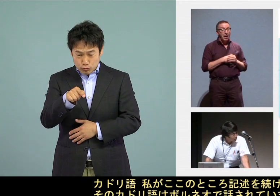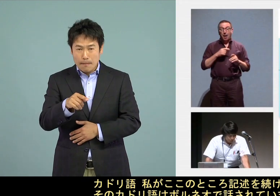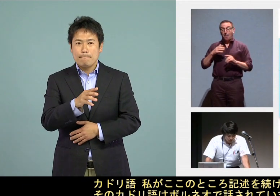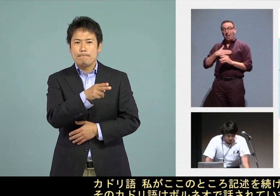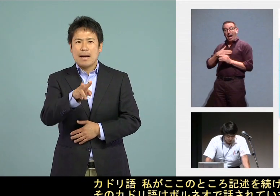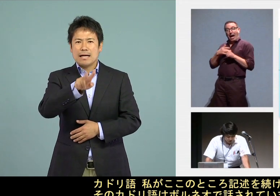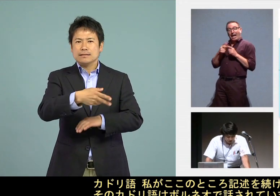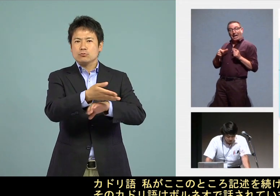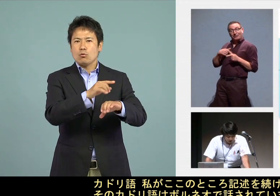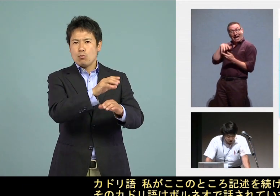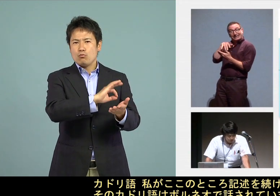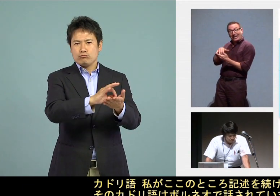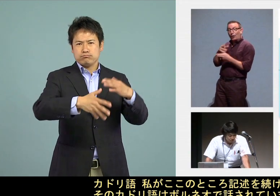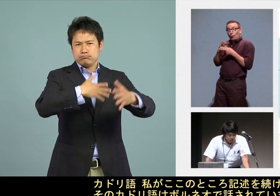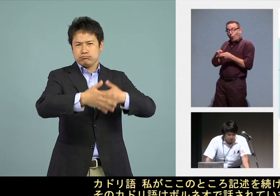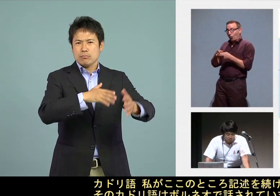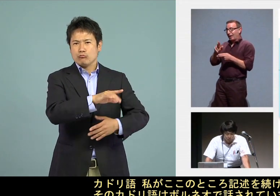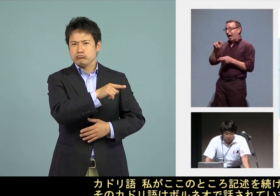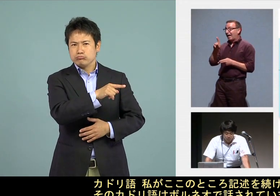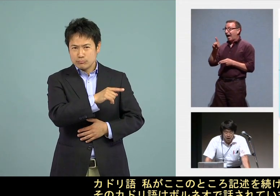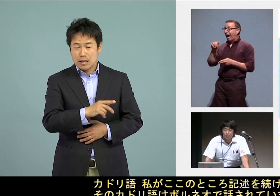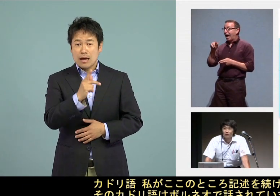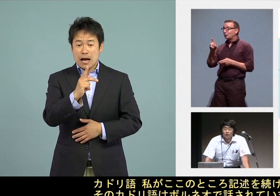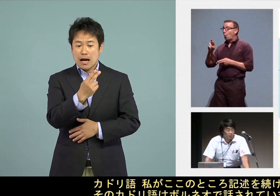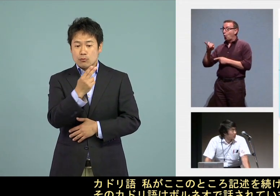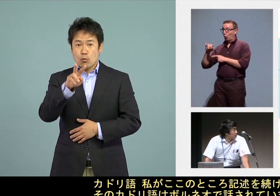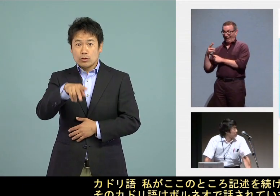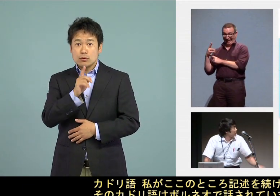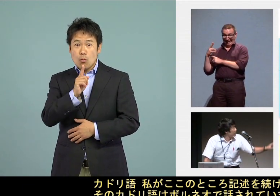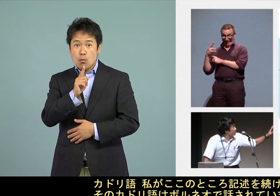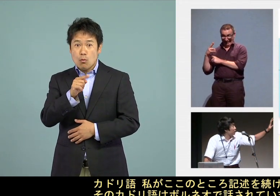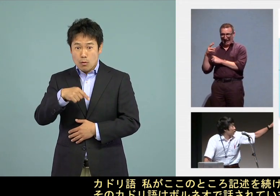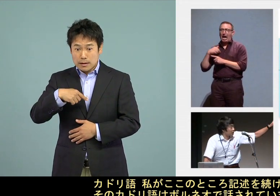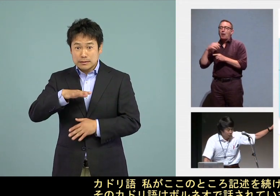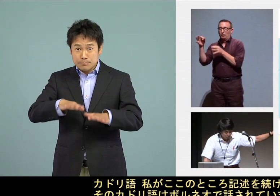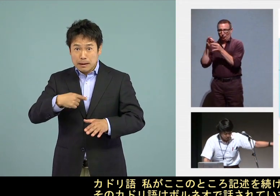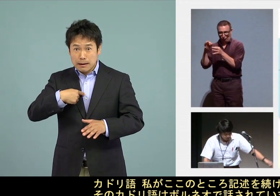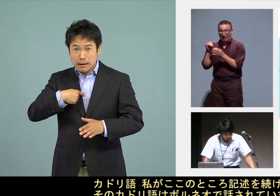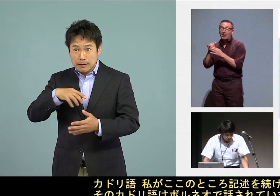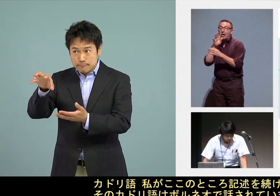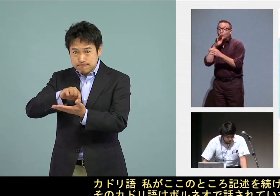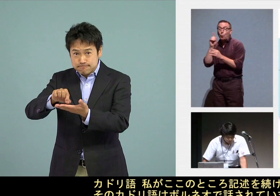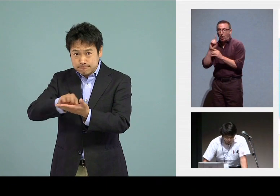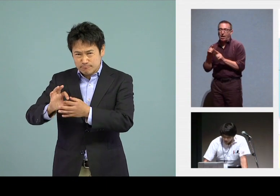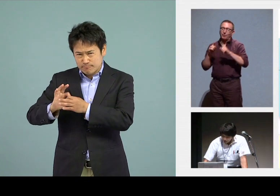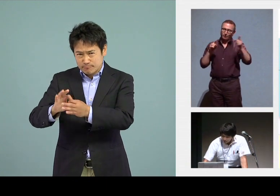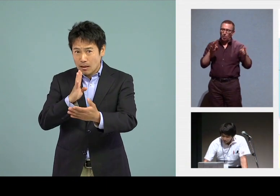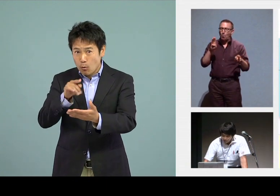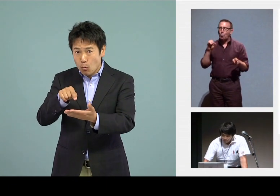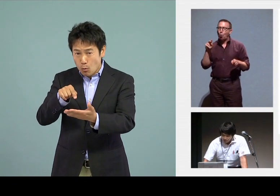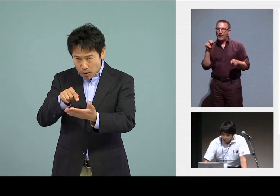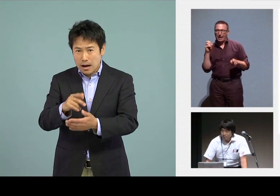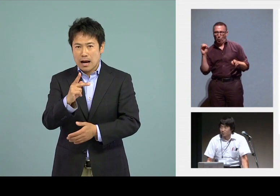Kadori, that I'm continuing to describe, is spoken in Borneo.